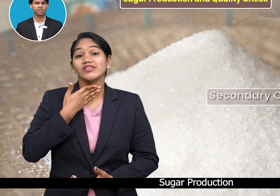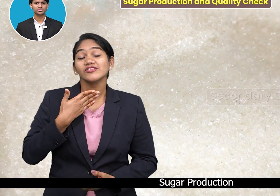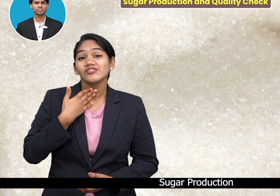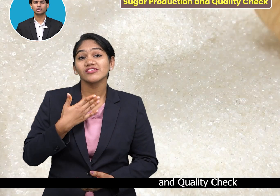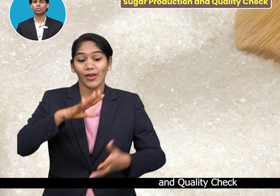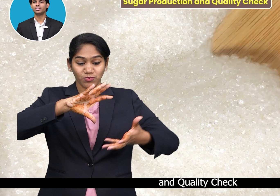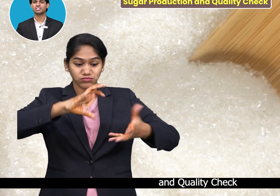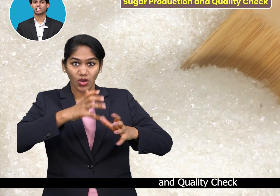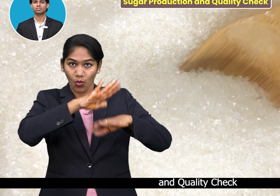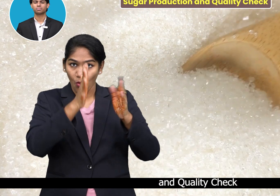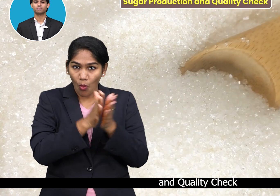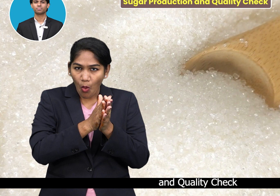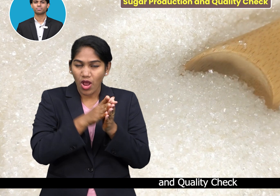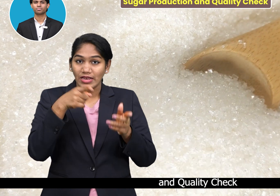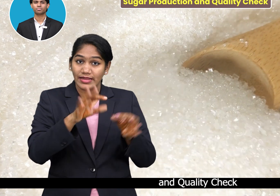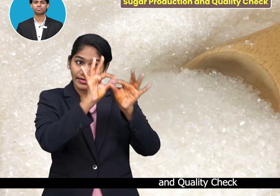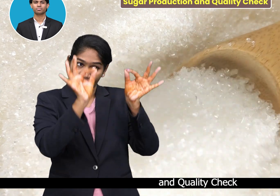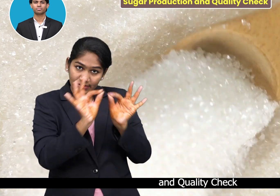Sugar production and quality check.